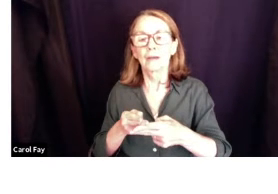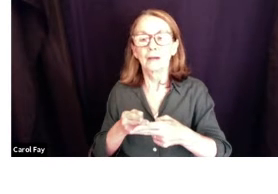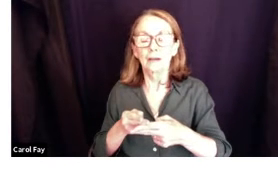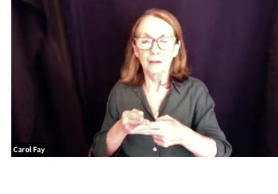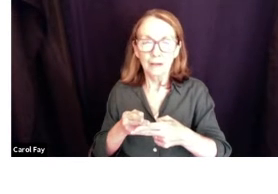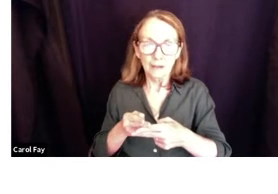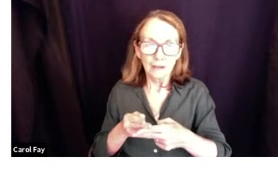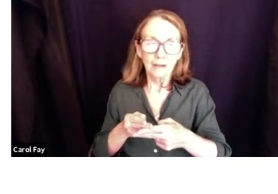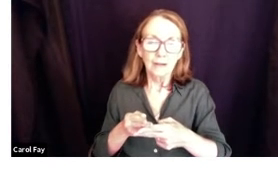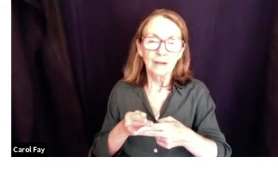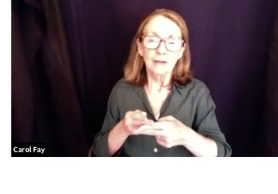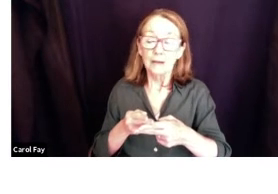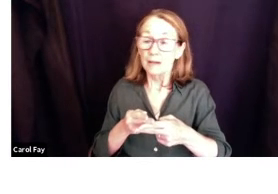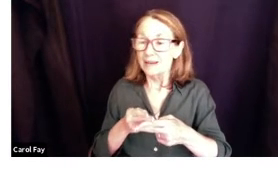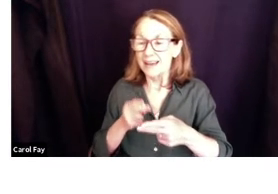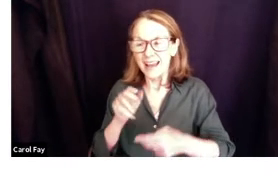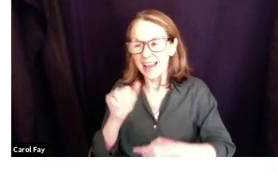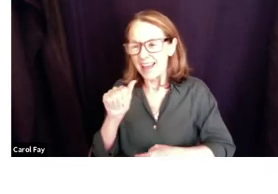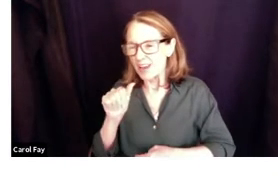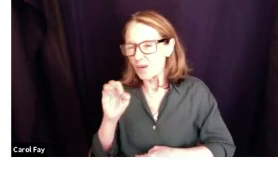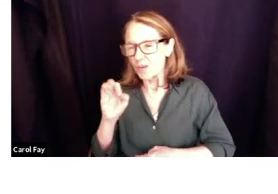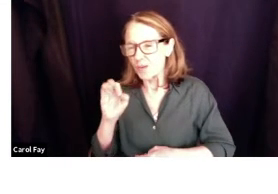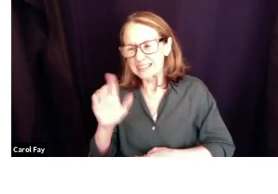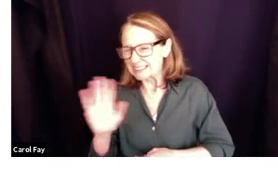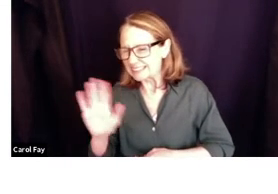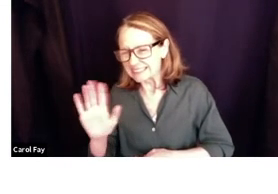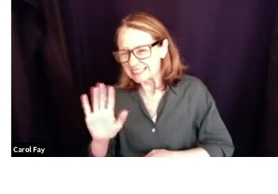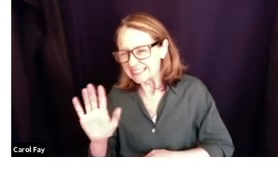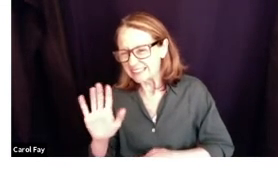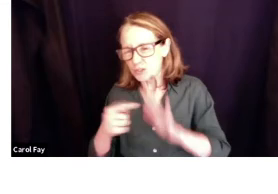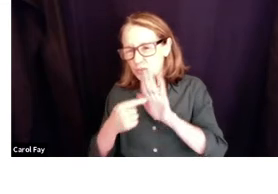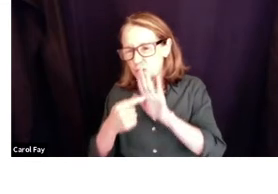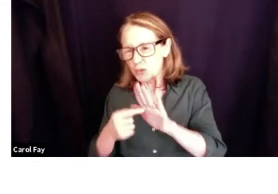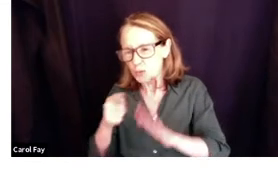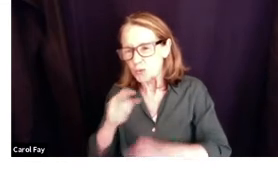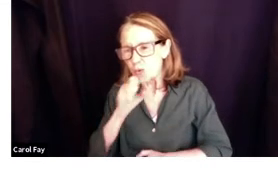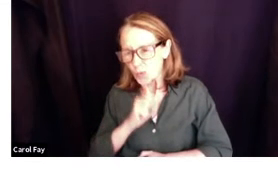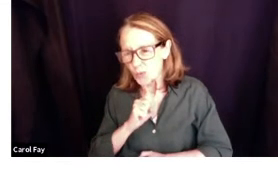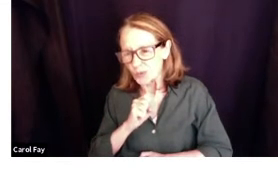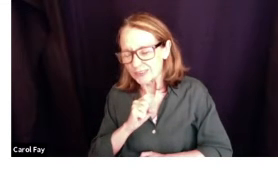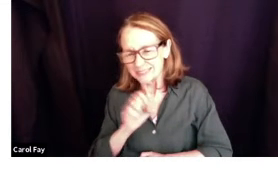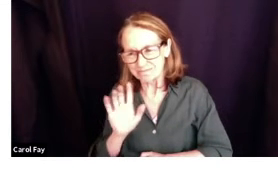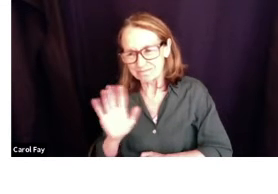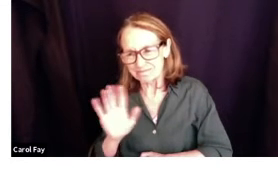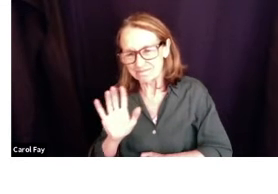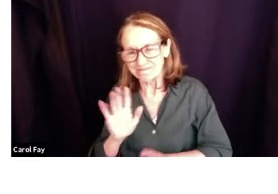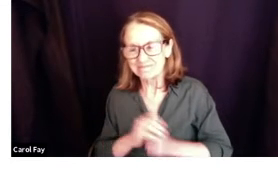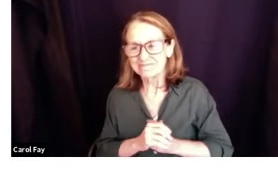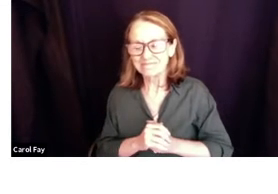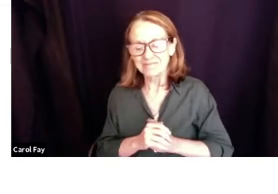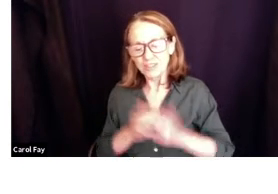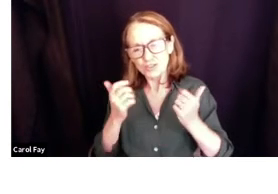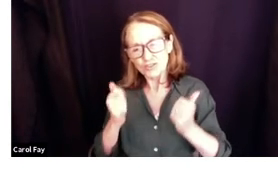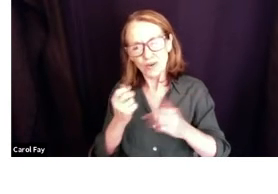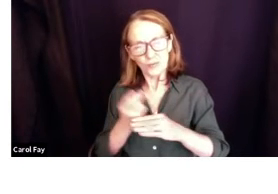And also something like AOL is outdated. If you're older, don't have an AOL account, it shows you're older.